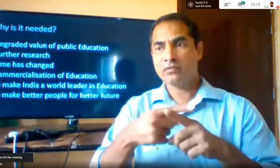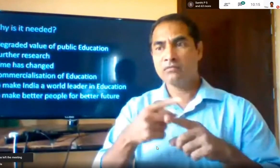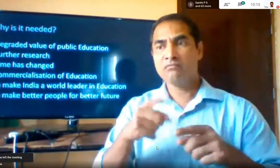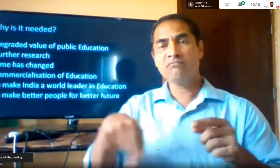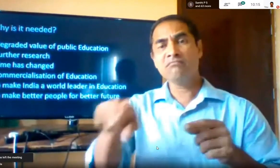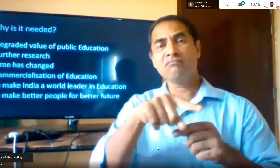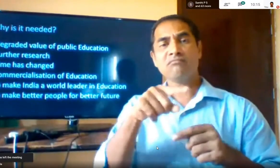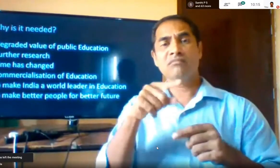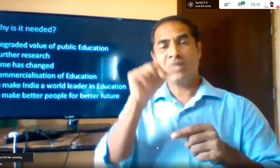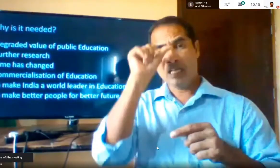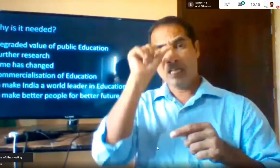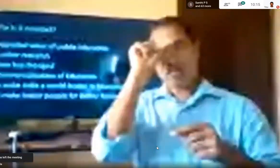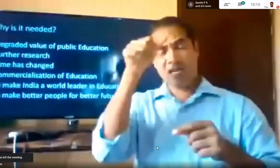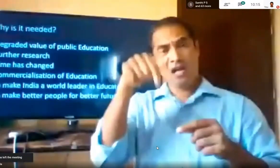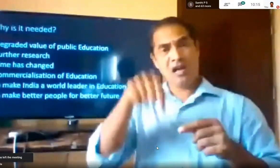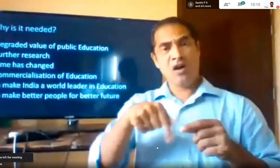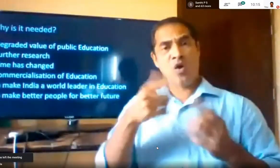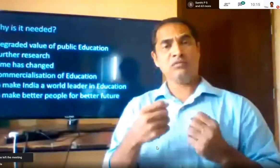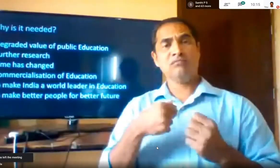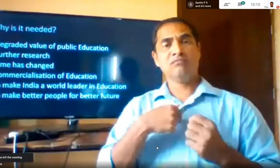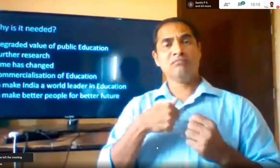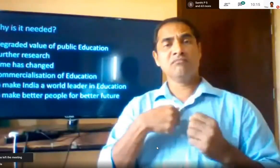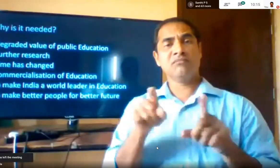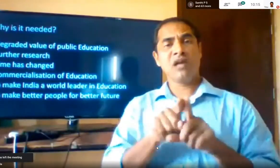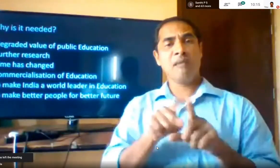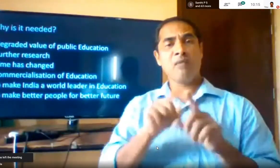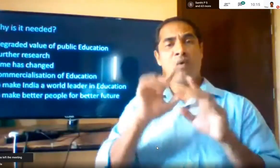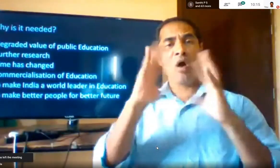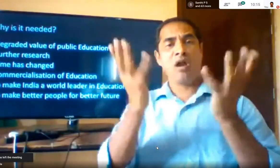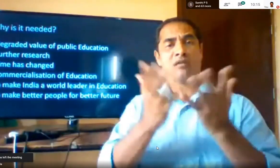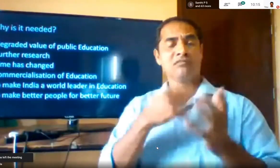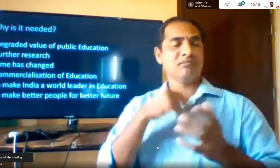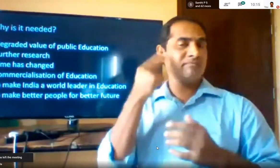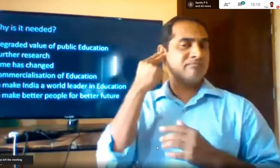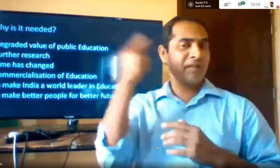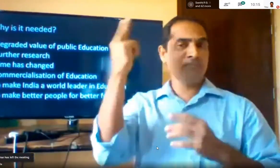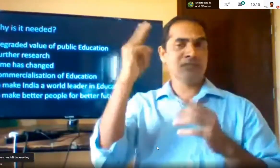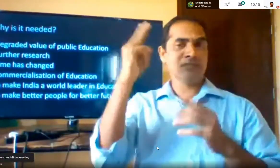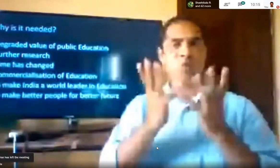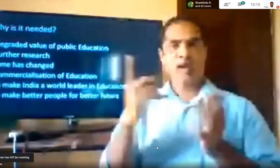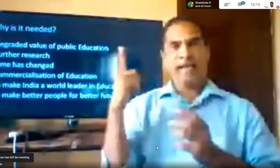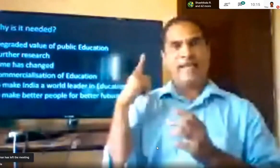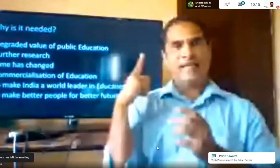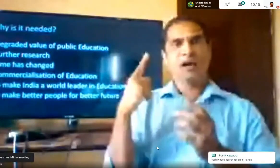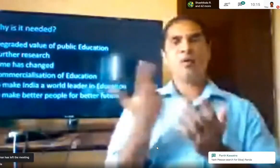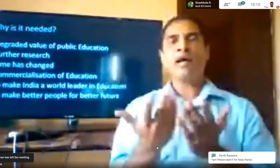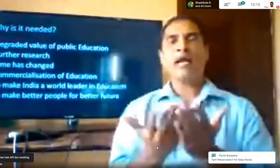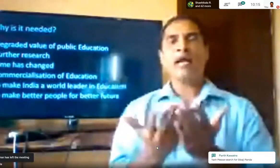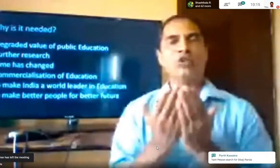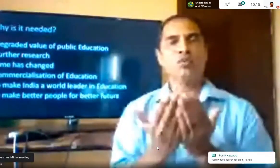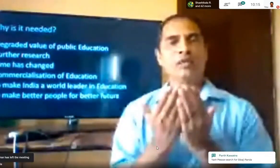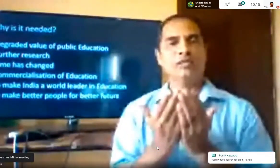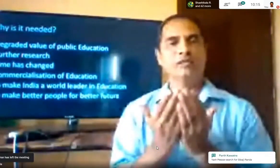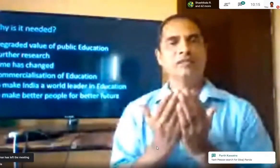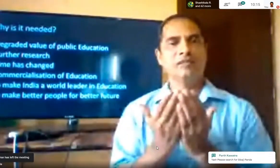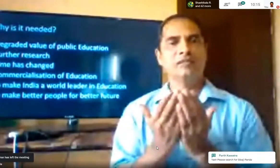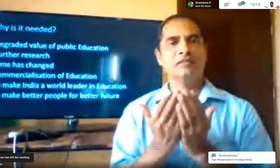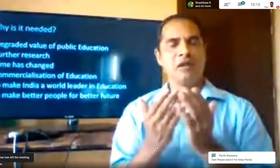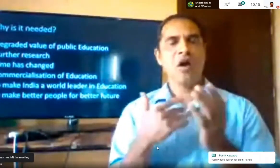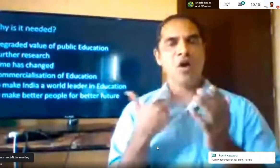are using it only for financially developing themselves, not for the students, or not encouraging the students.